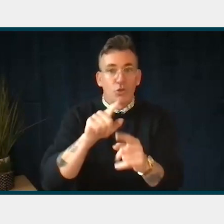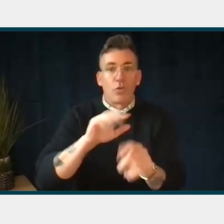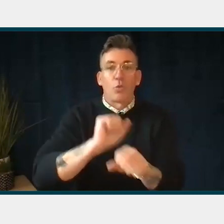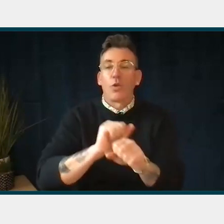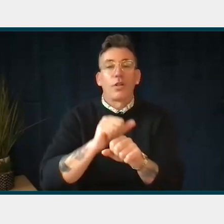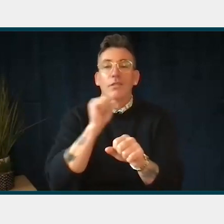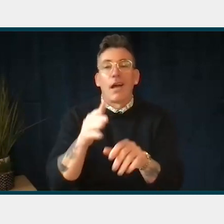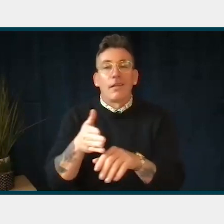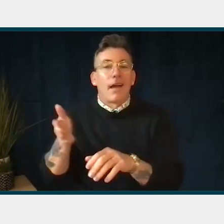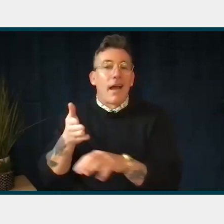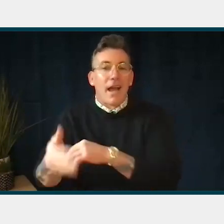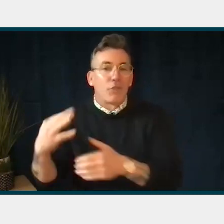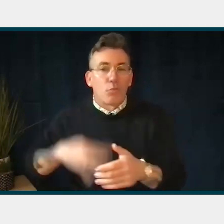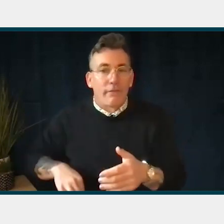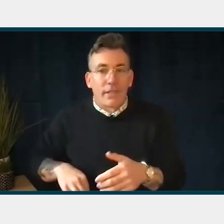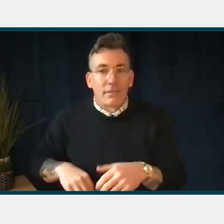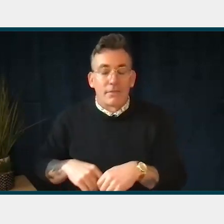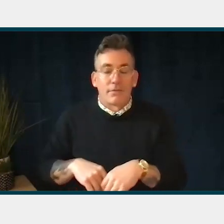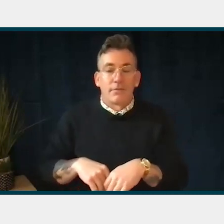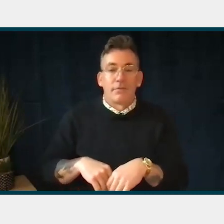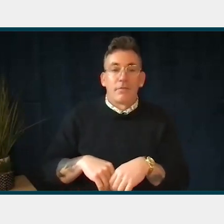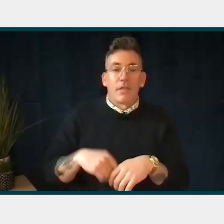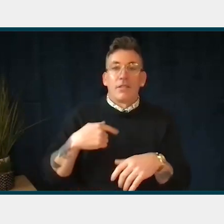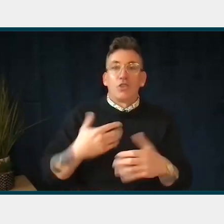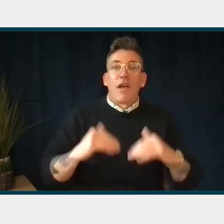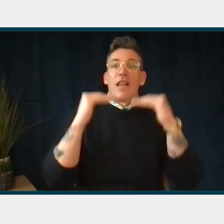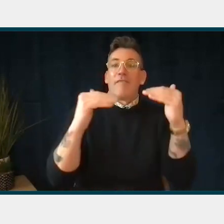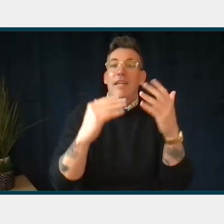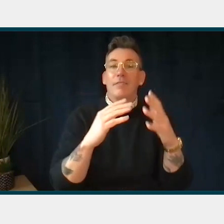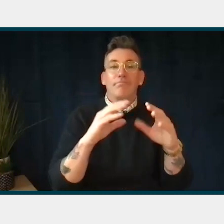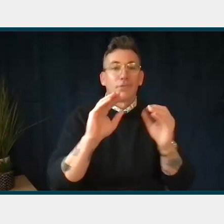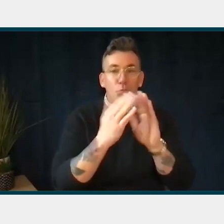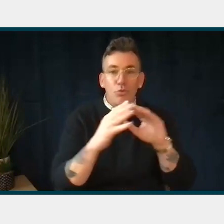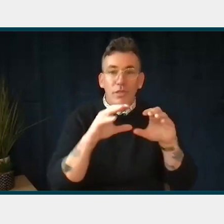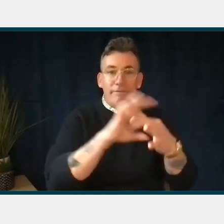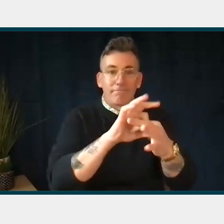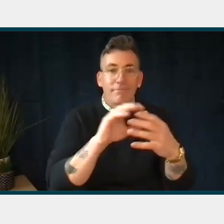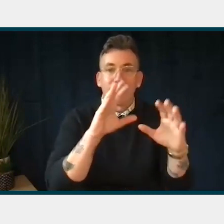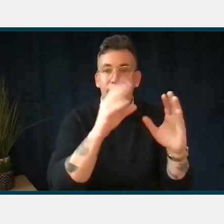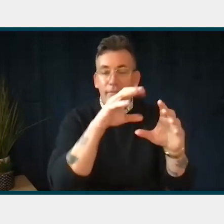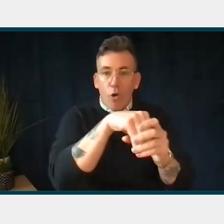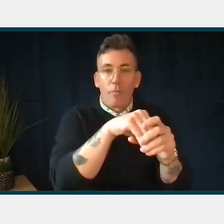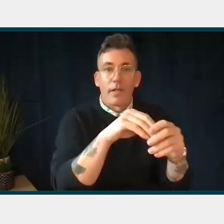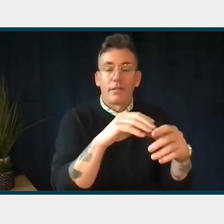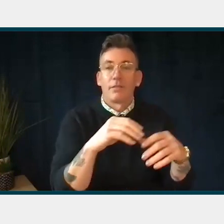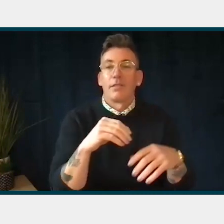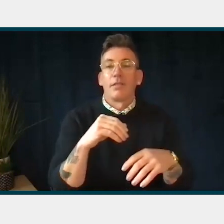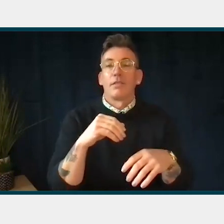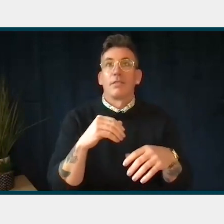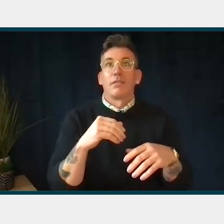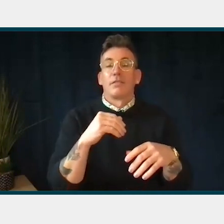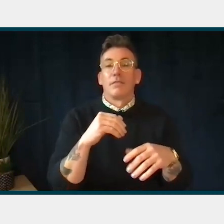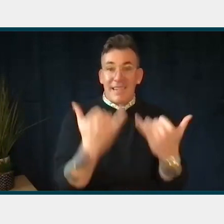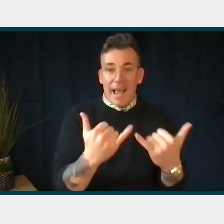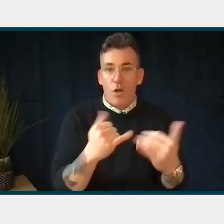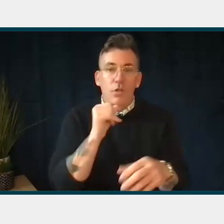And to elevate the DEI work as being the center of our work. Aside from profit, we're going to elevate community